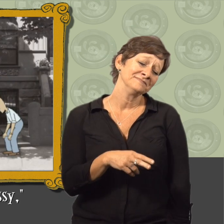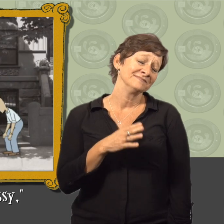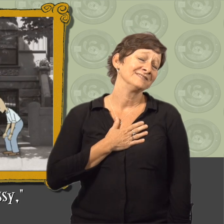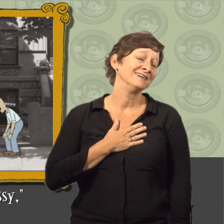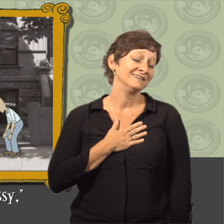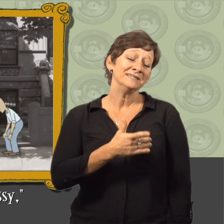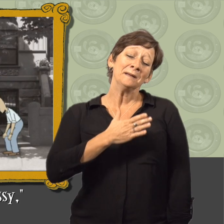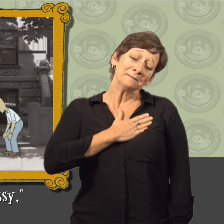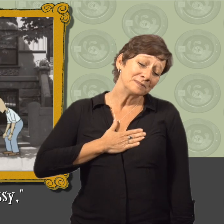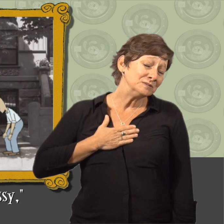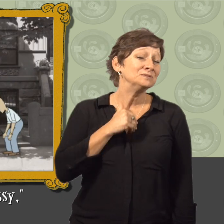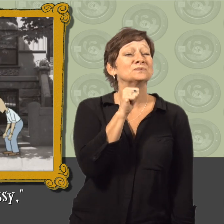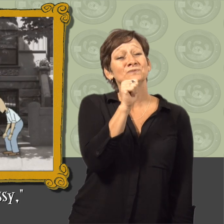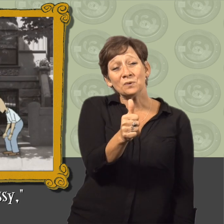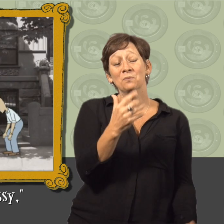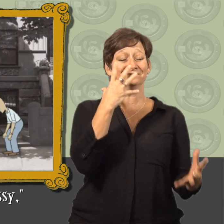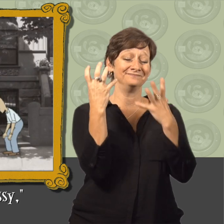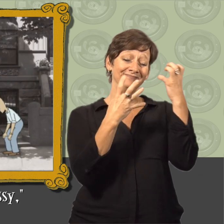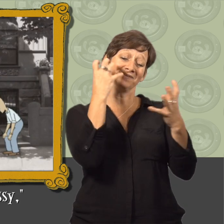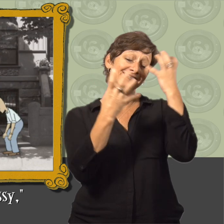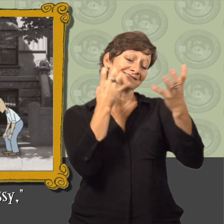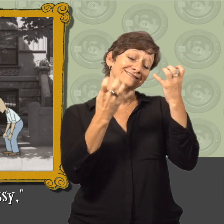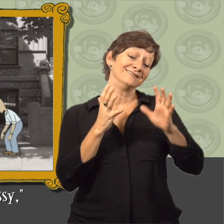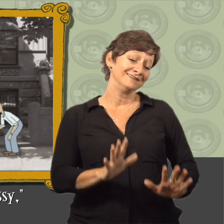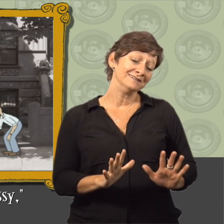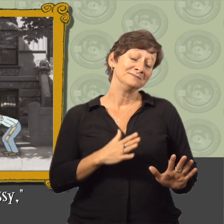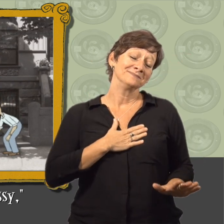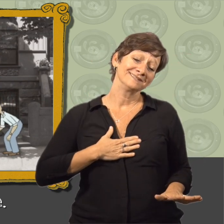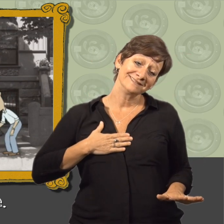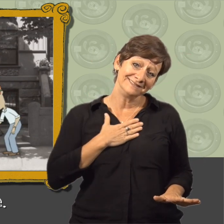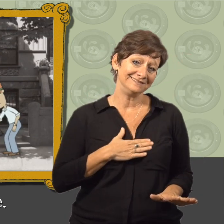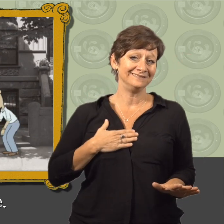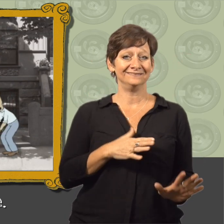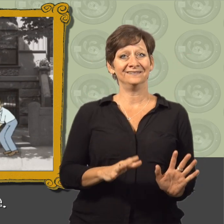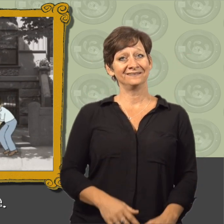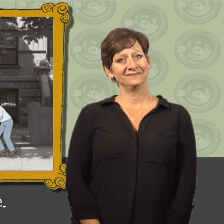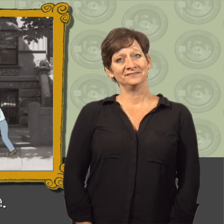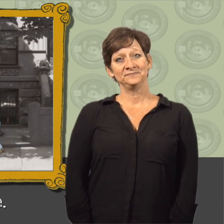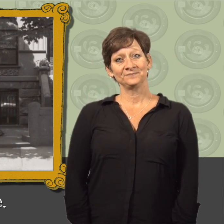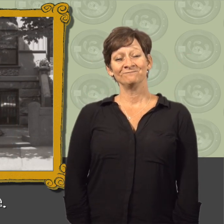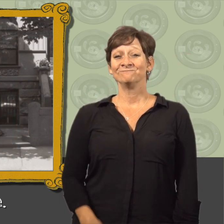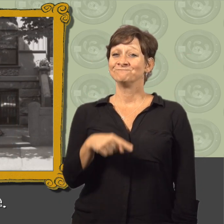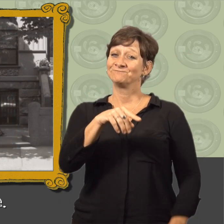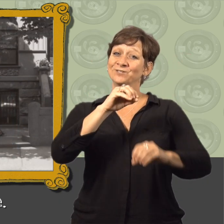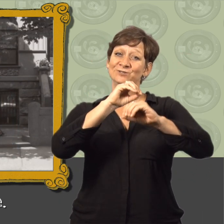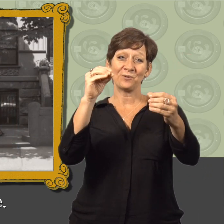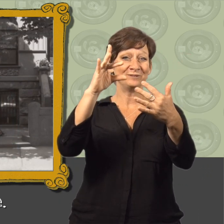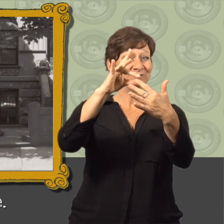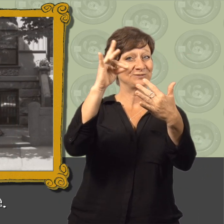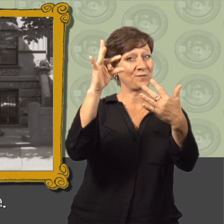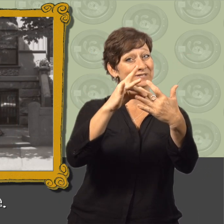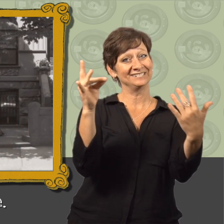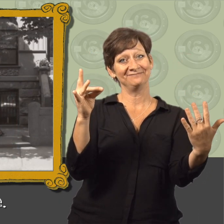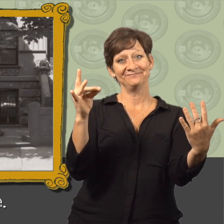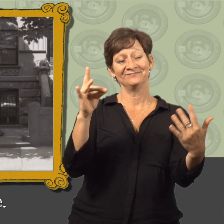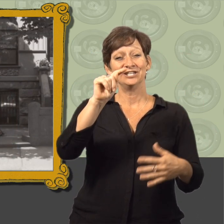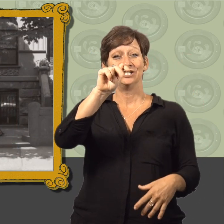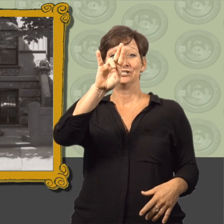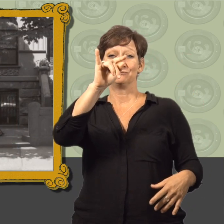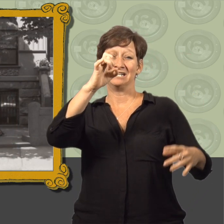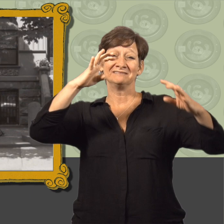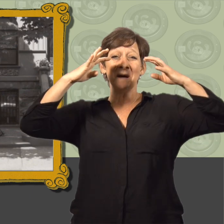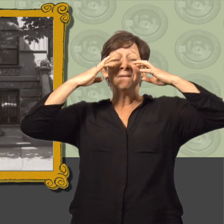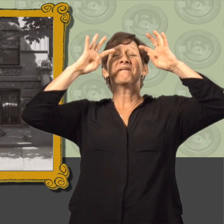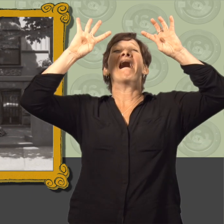Trixie said Don't get fussy, said her daddy. Well, she had no choice. Trixie